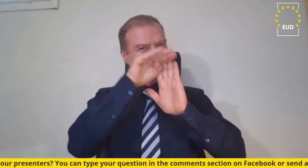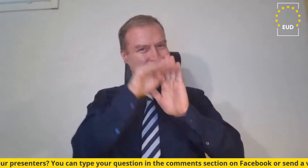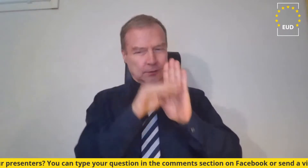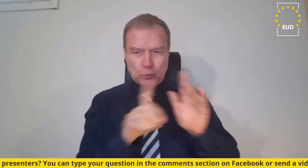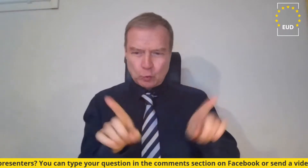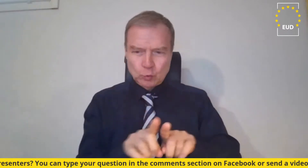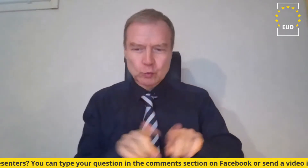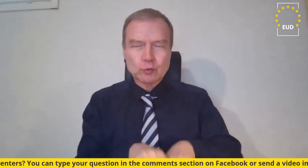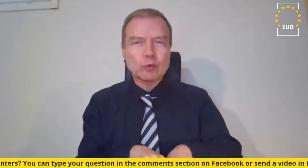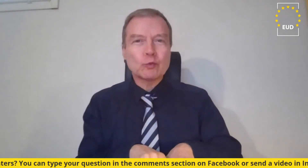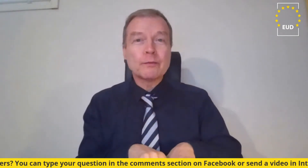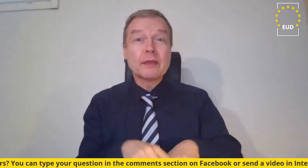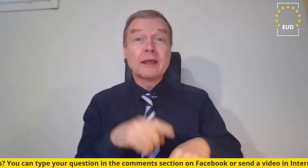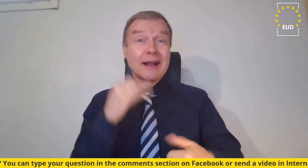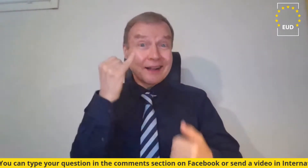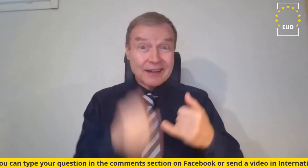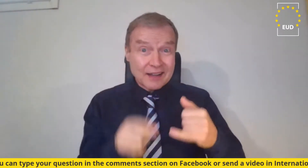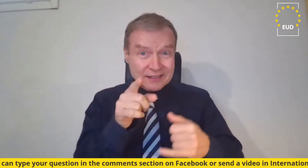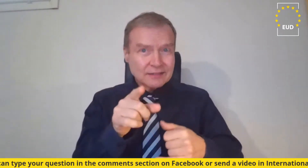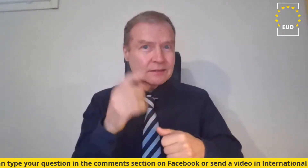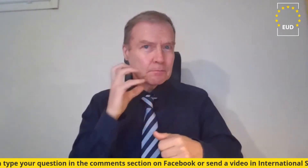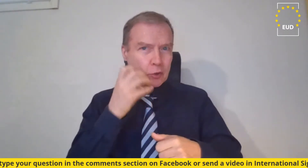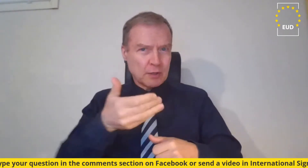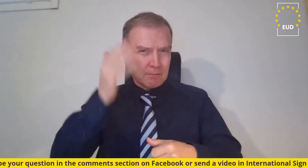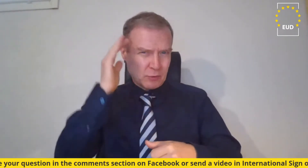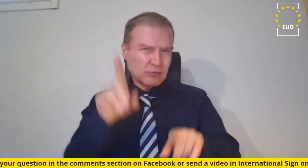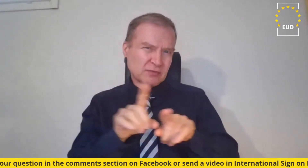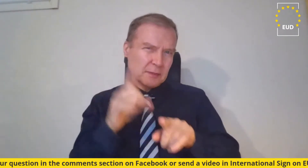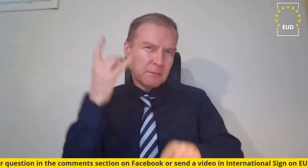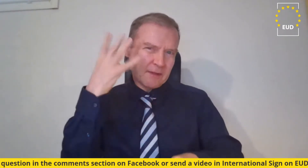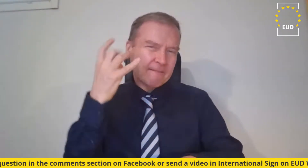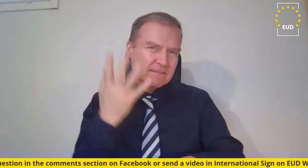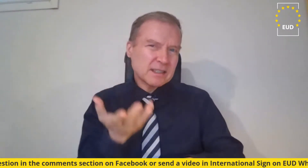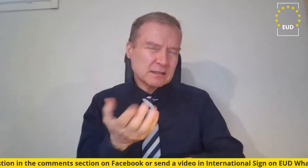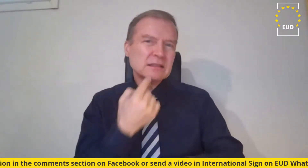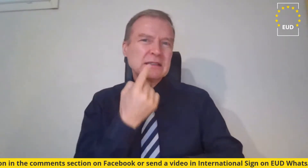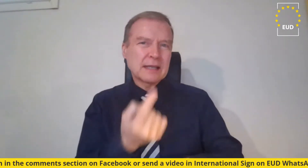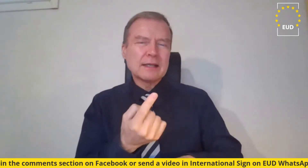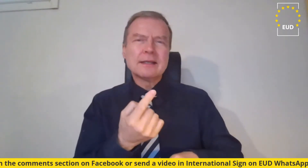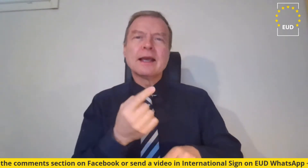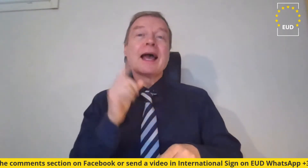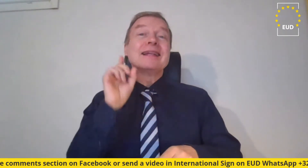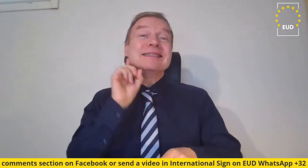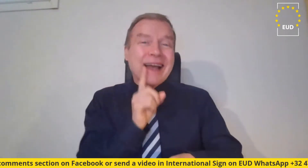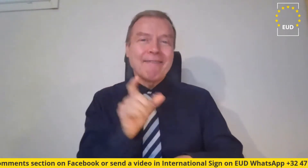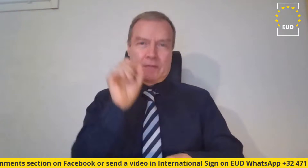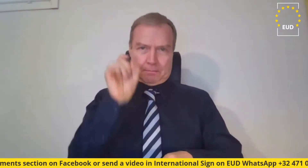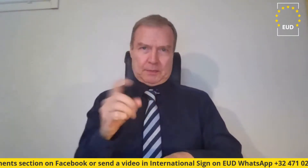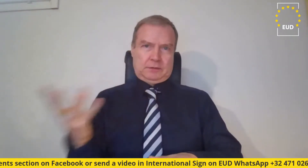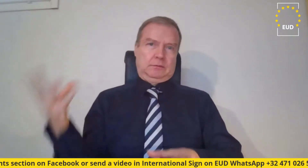You also suggested a minimum amount of programs to be interpreted. And like